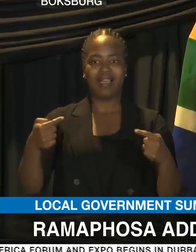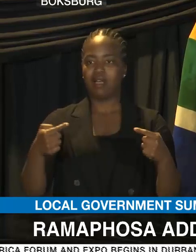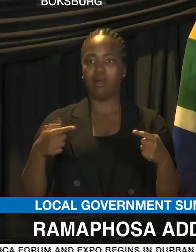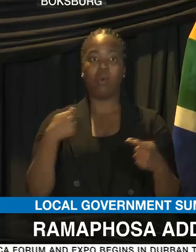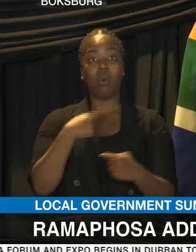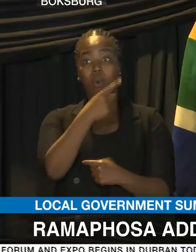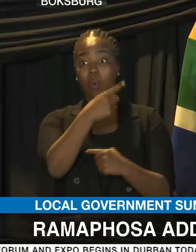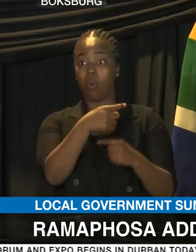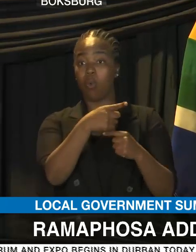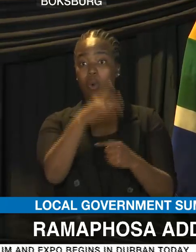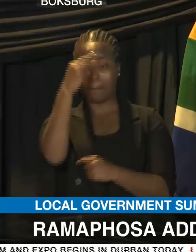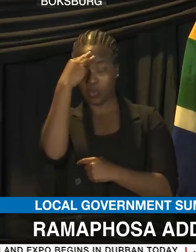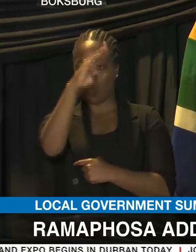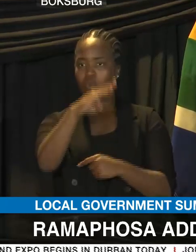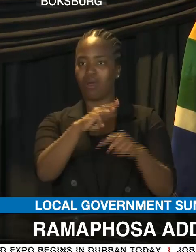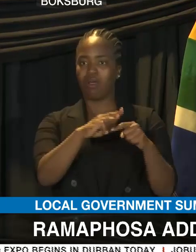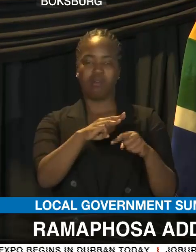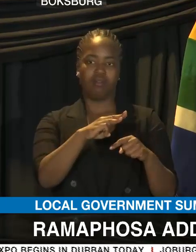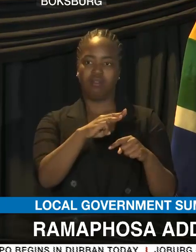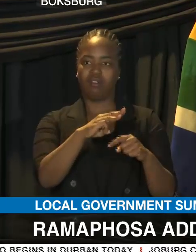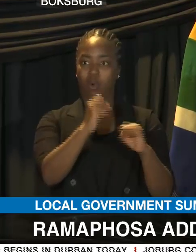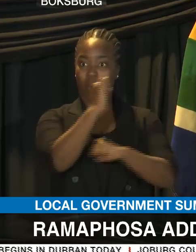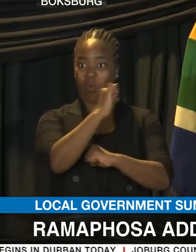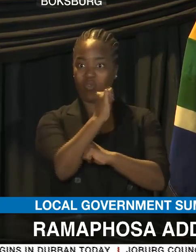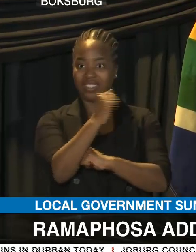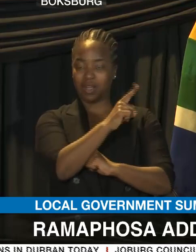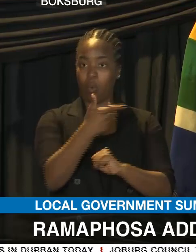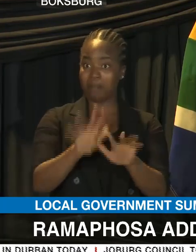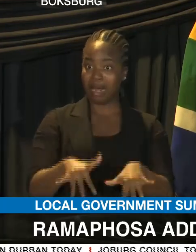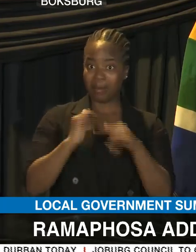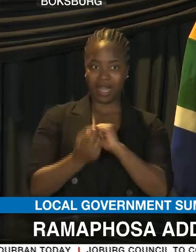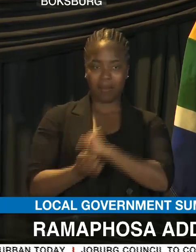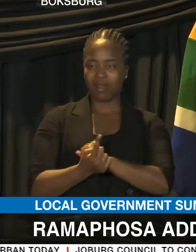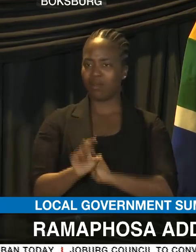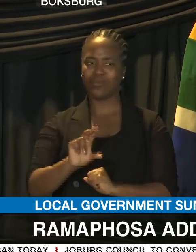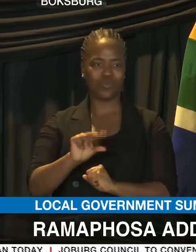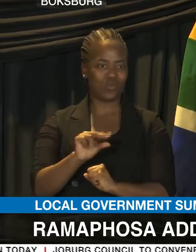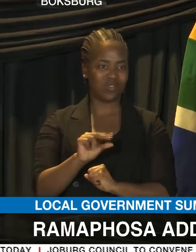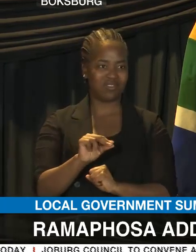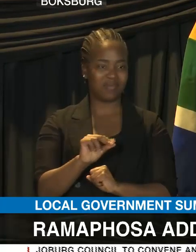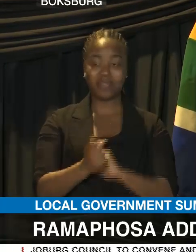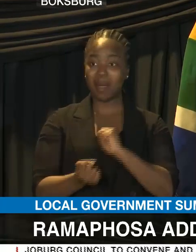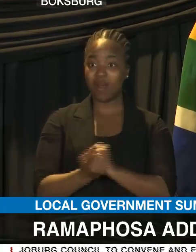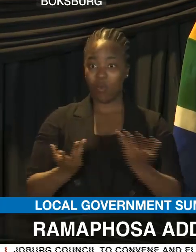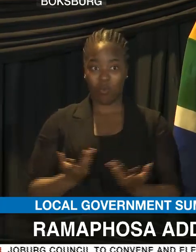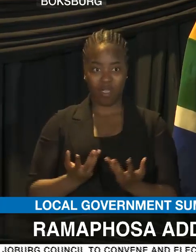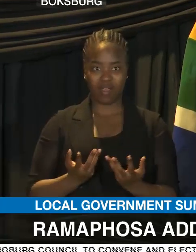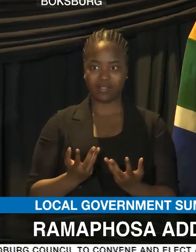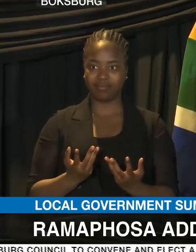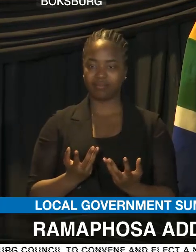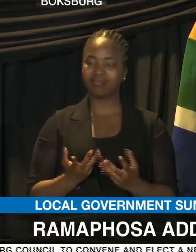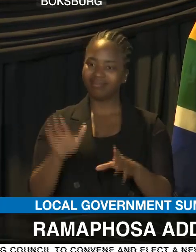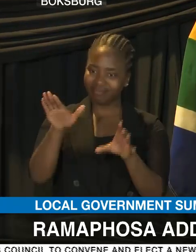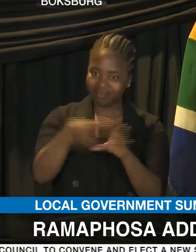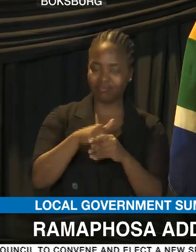union buildings. They are not also happening in Parliament. They are being built in